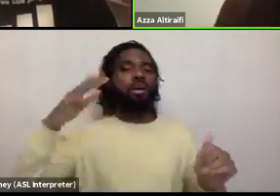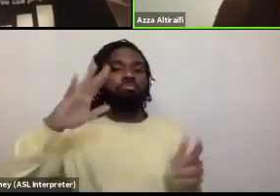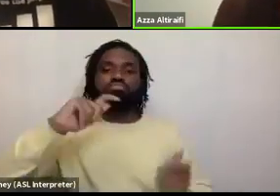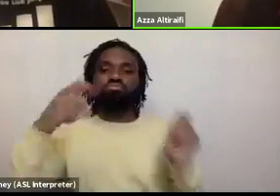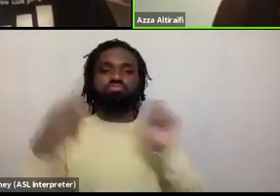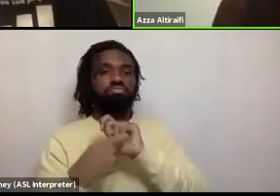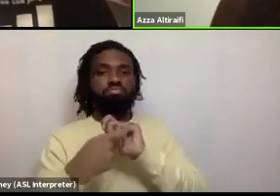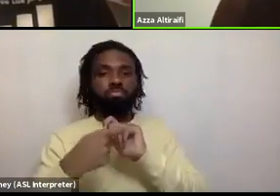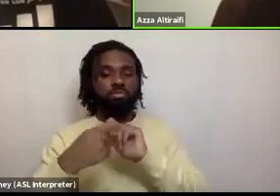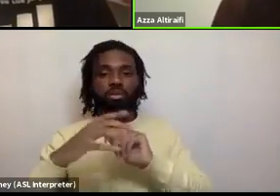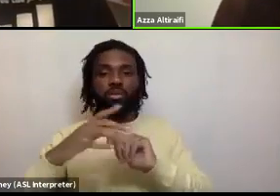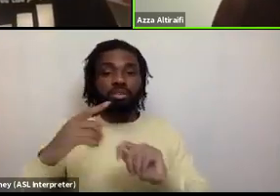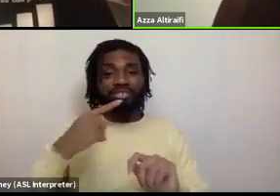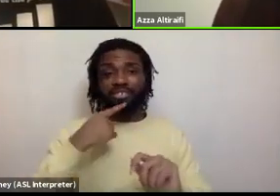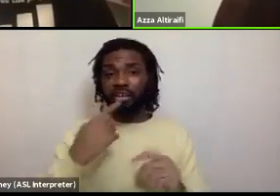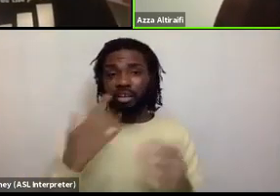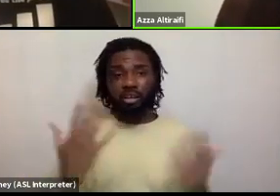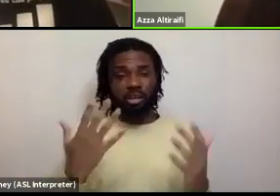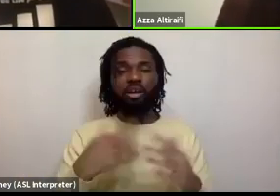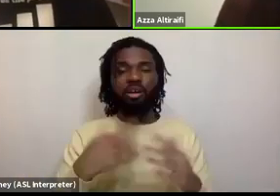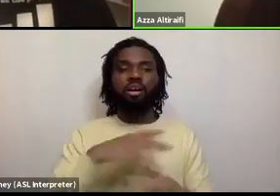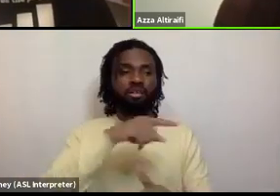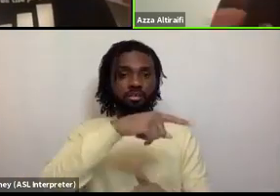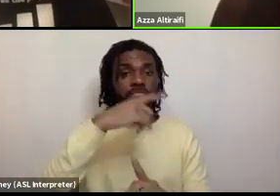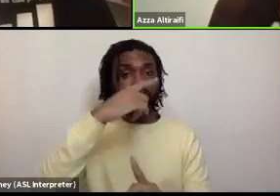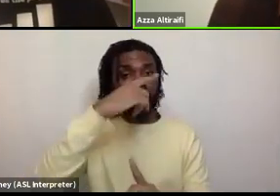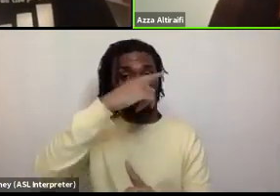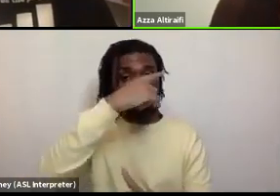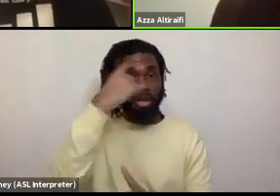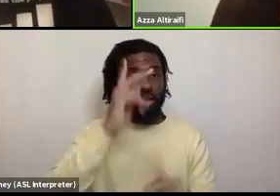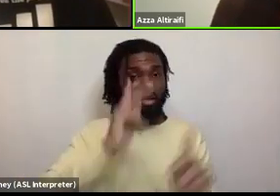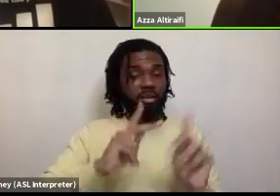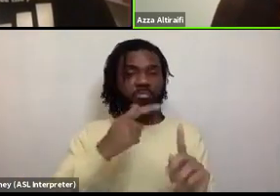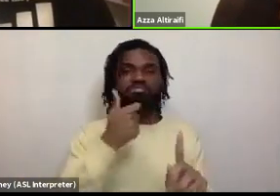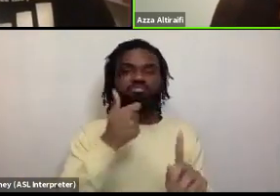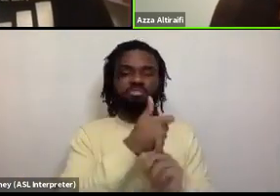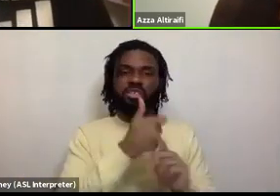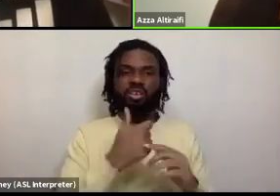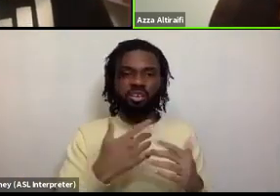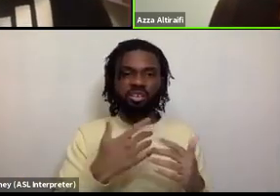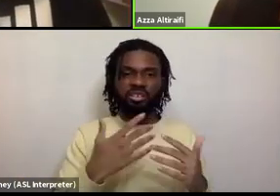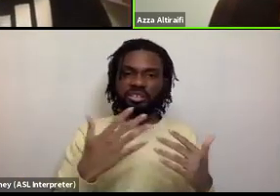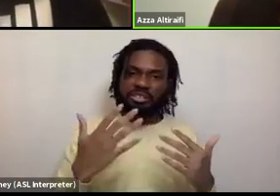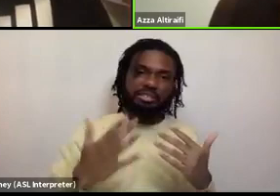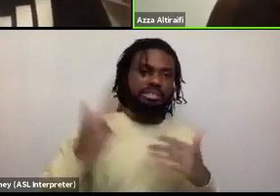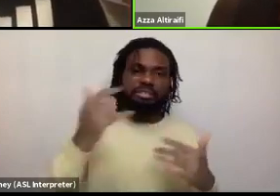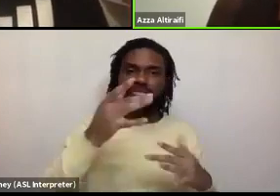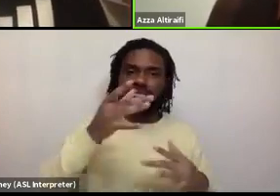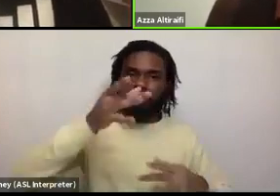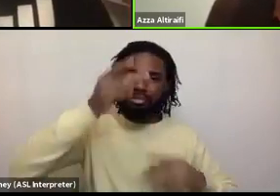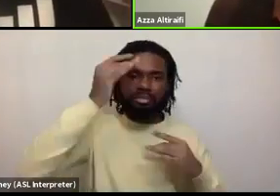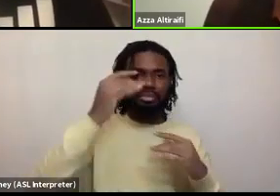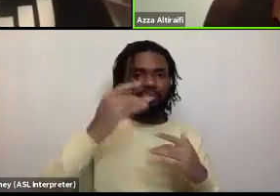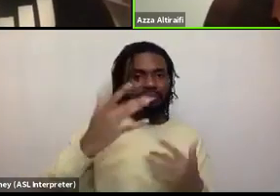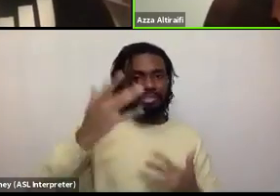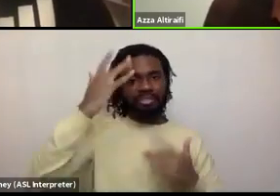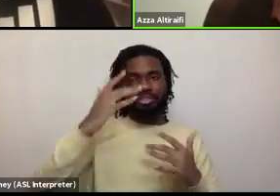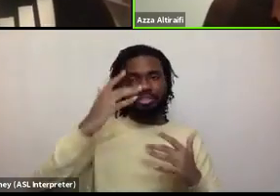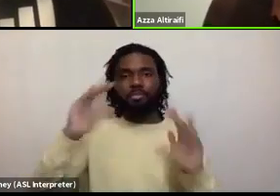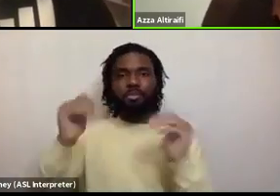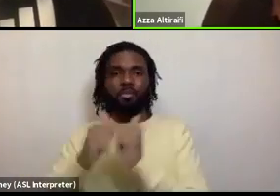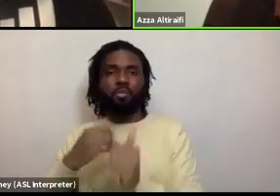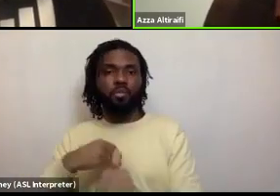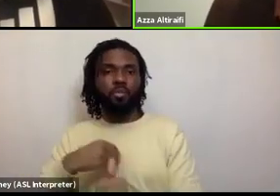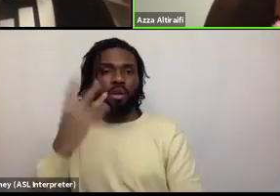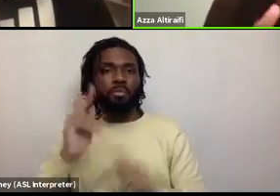and claiming that Black people are more susceptible to disease than white people, and that therefore they needed